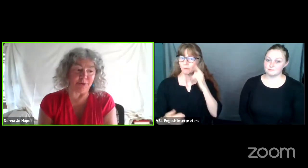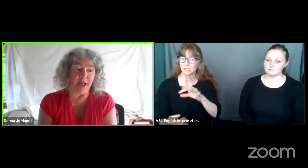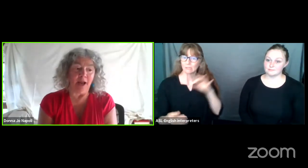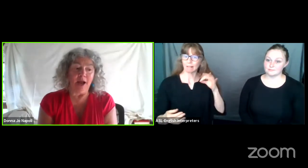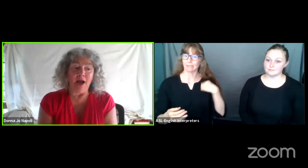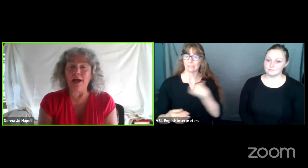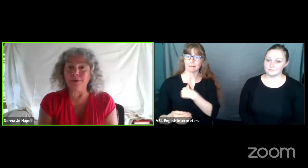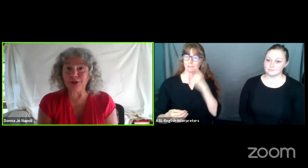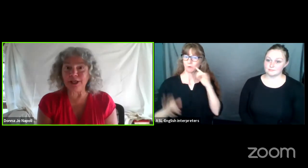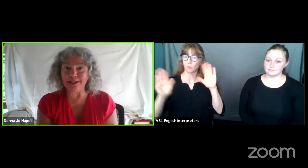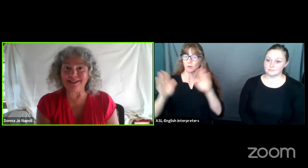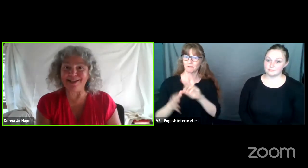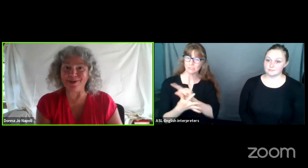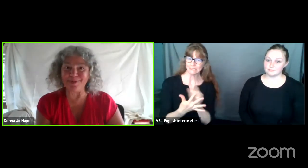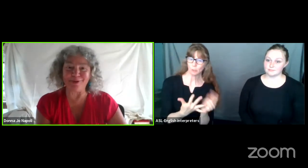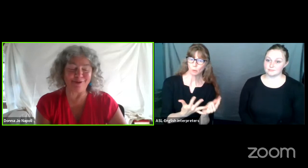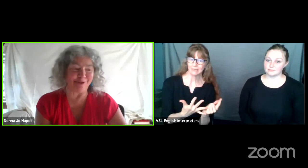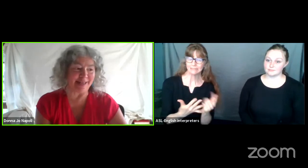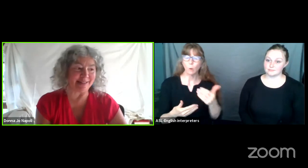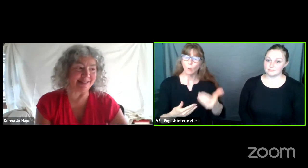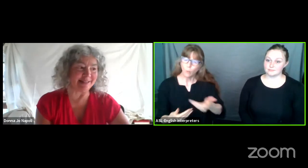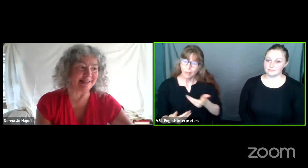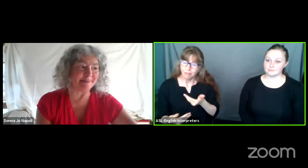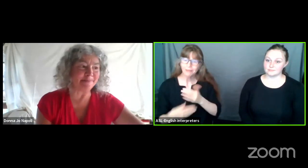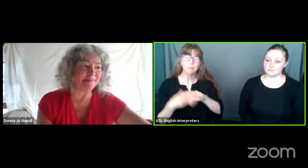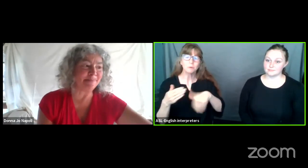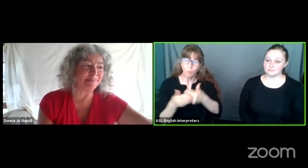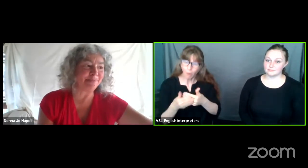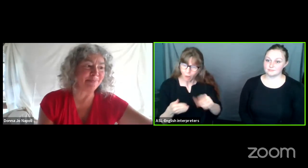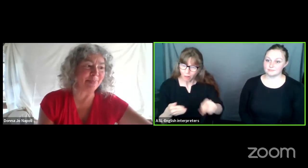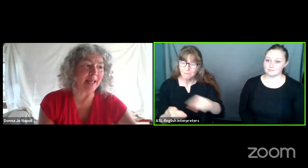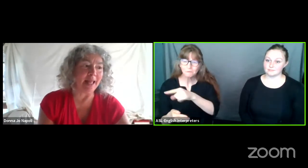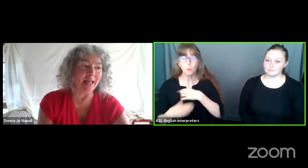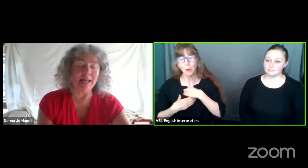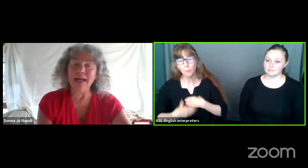all of you. I wish I could see your beautiful faces.